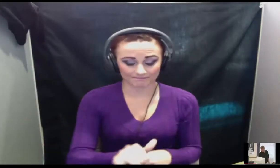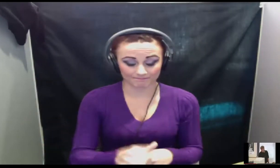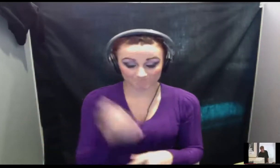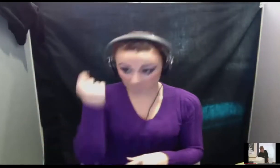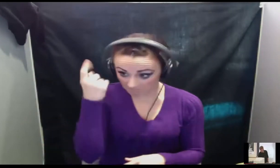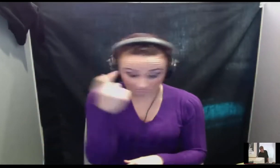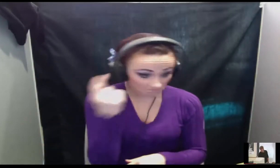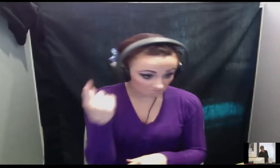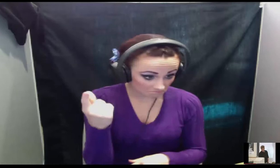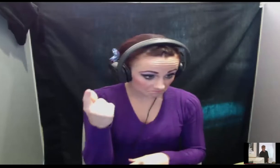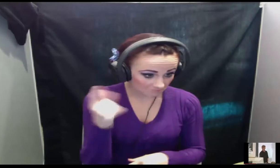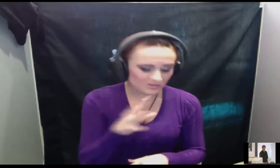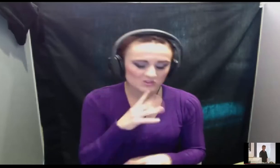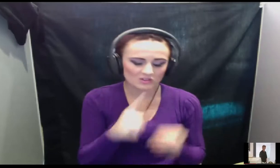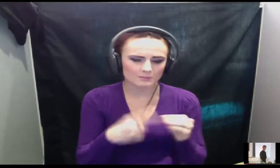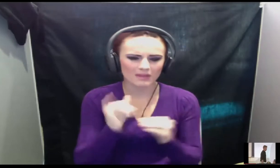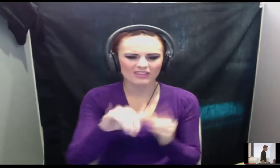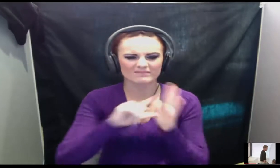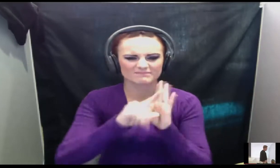Next one.